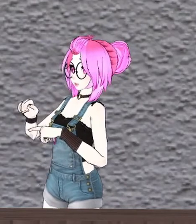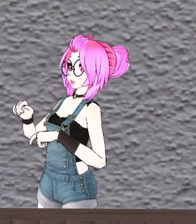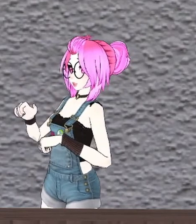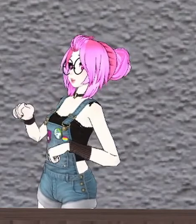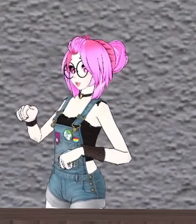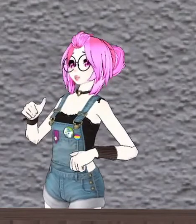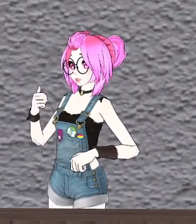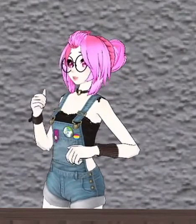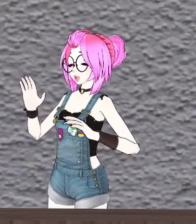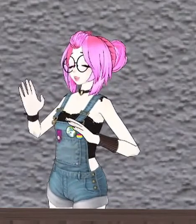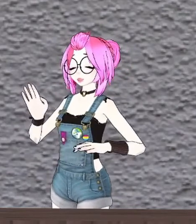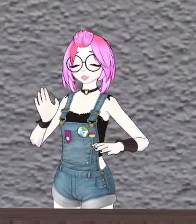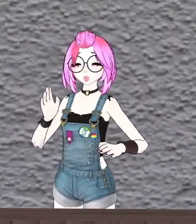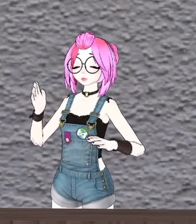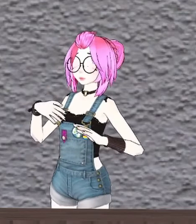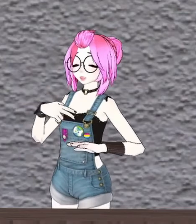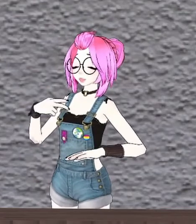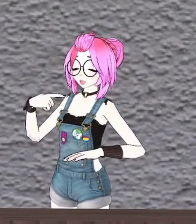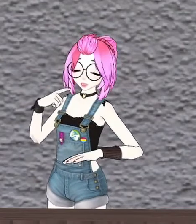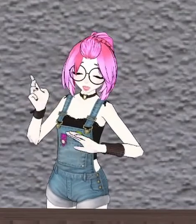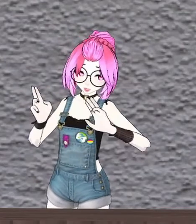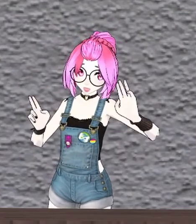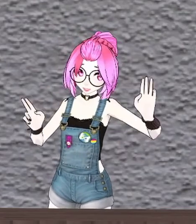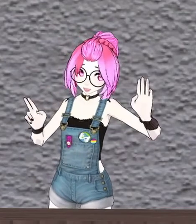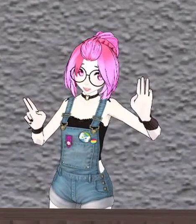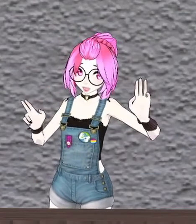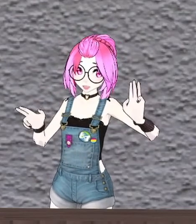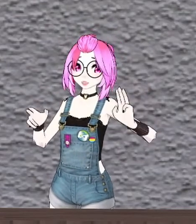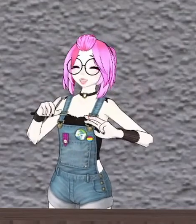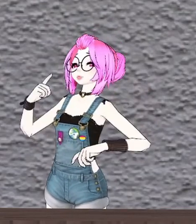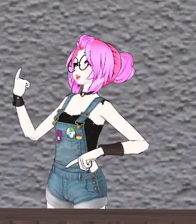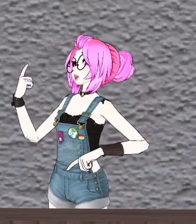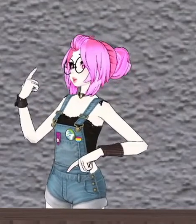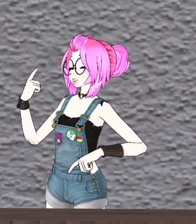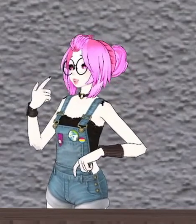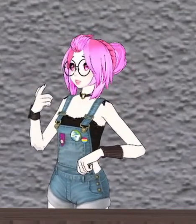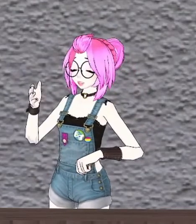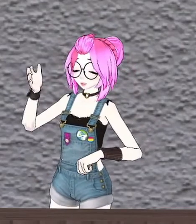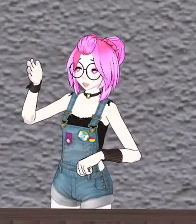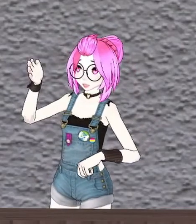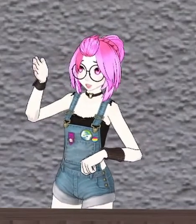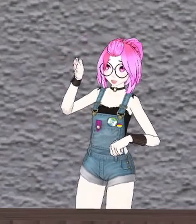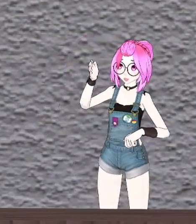Bless you? Okay, awesome. So personally, I'm West Coast, like I said. I've always signed bless you like